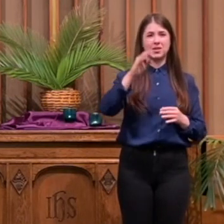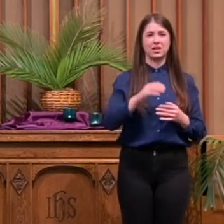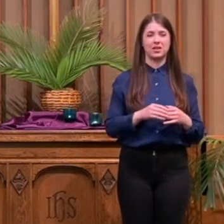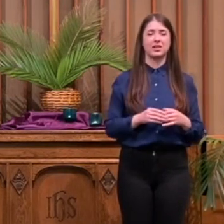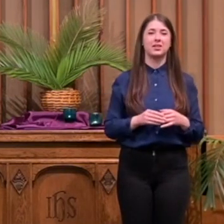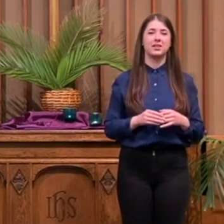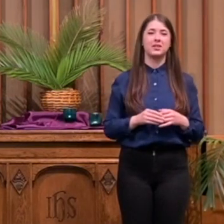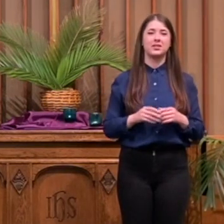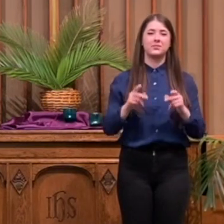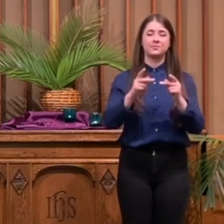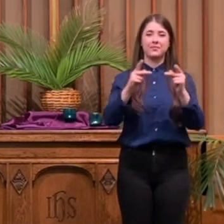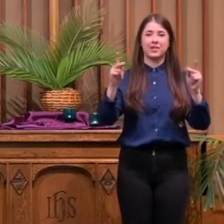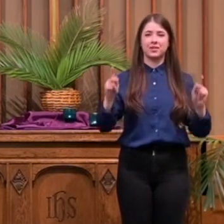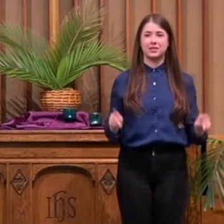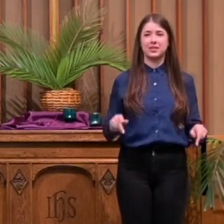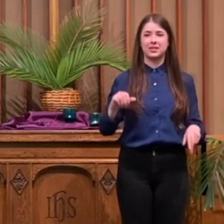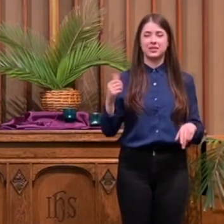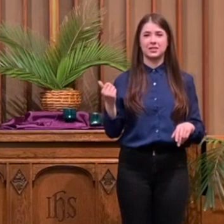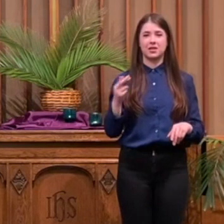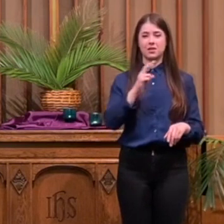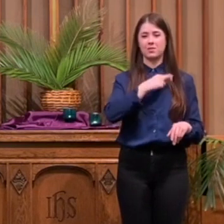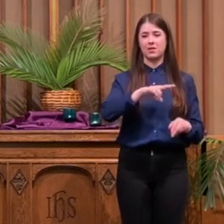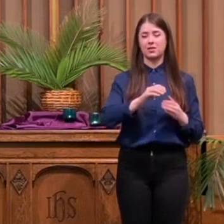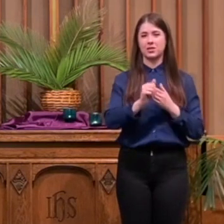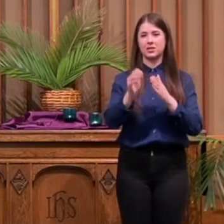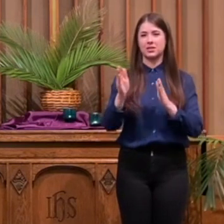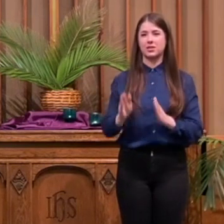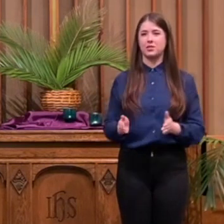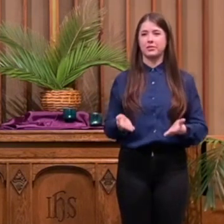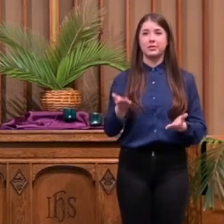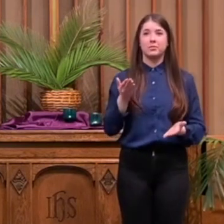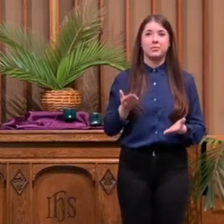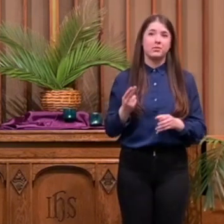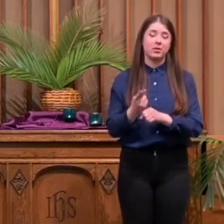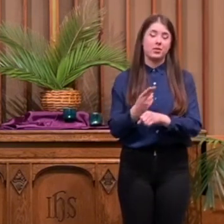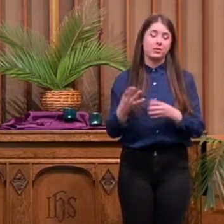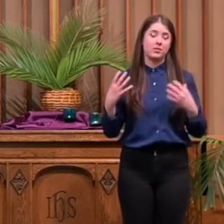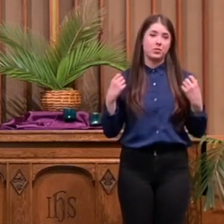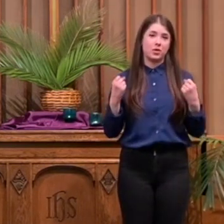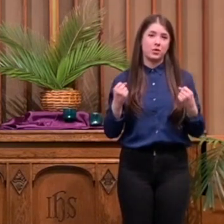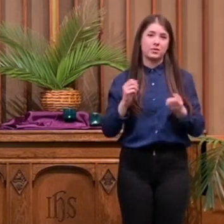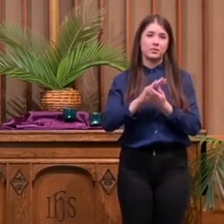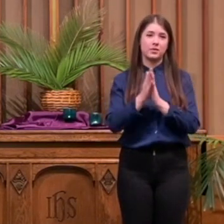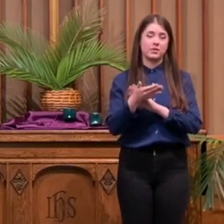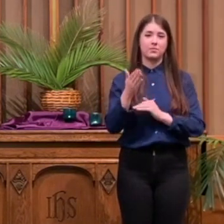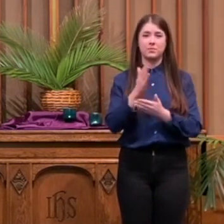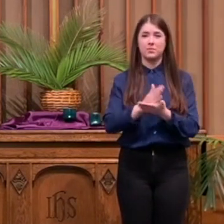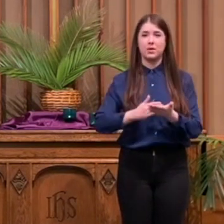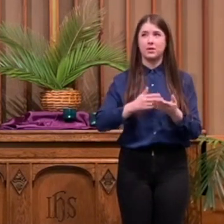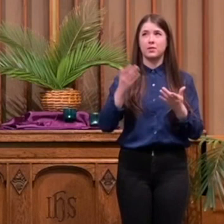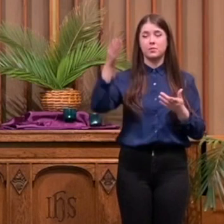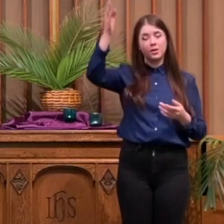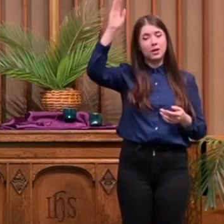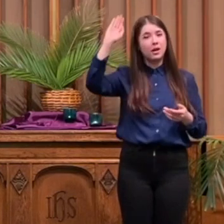The Pharisees and other religious leaders could have drawn on their courage and been a part of what God was